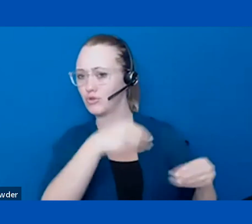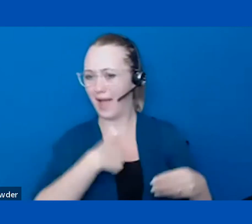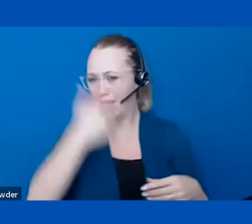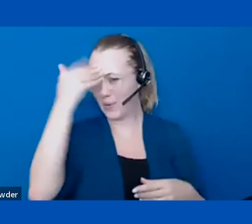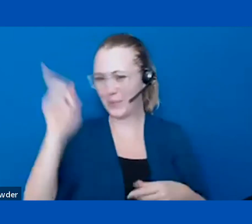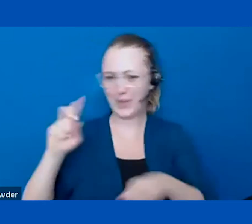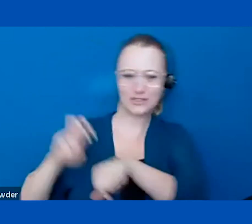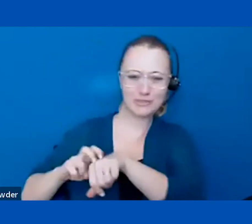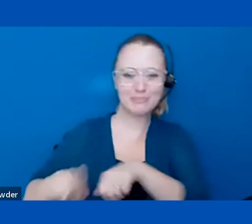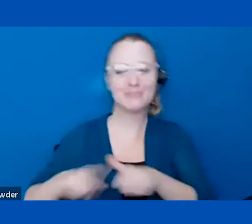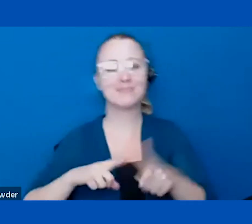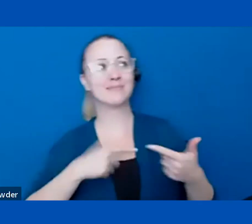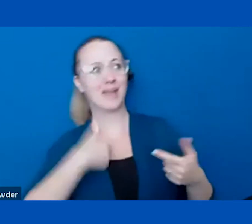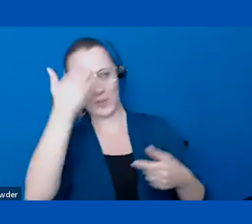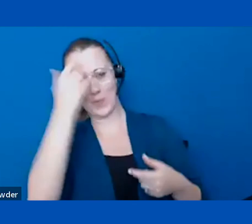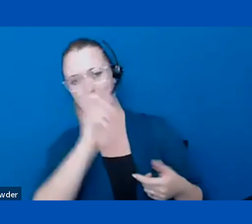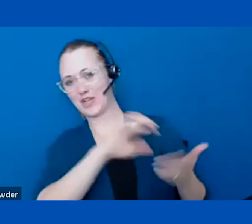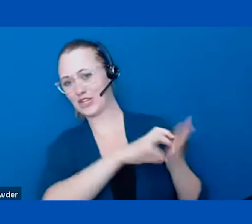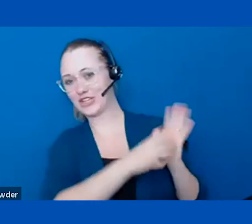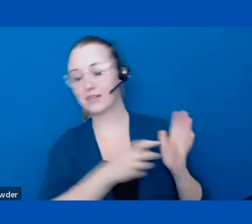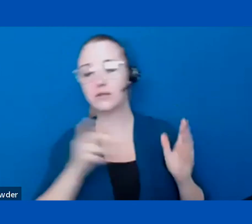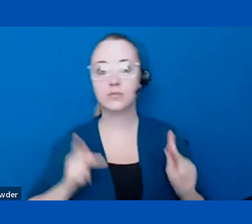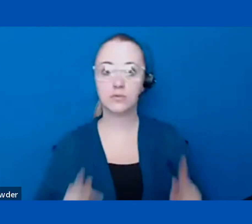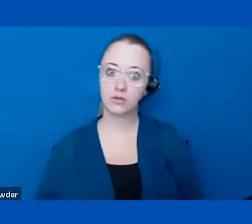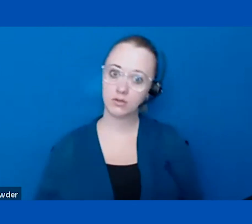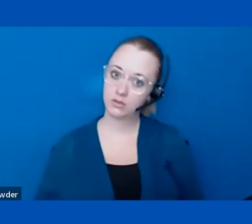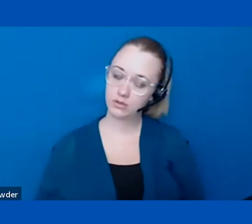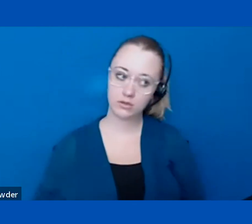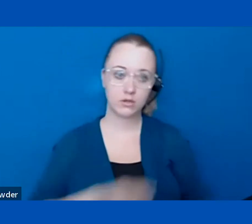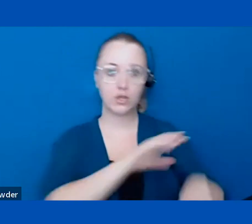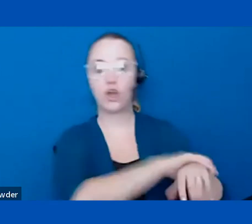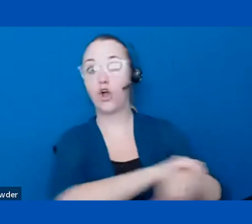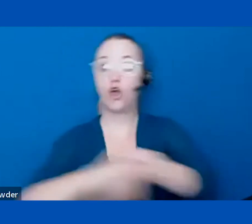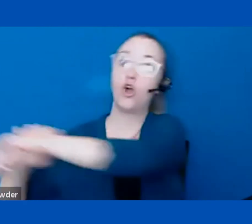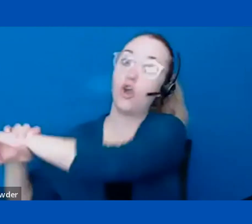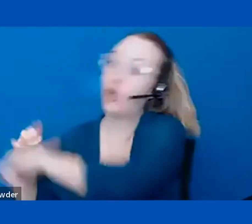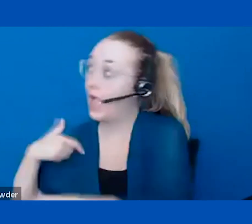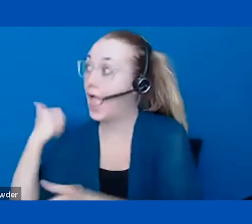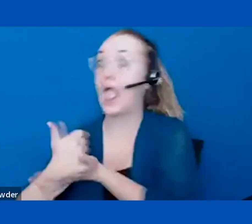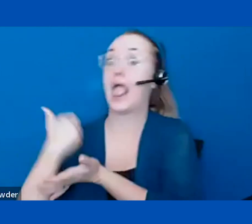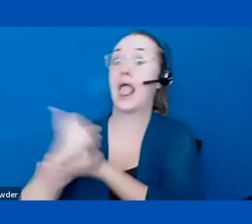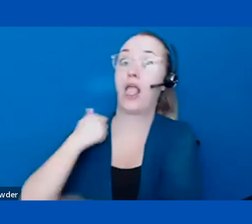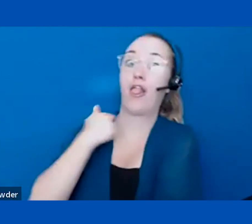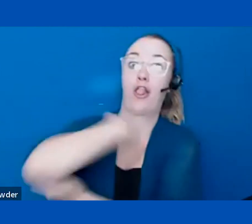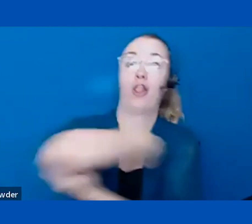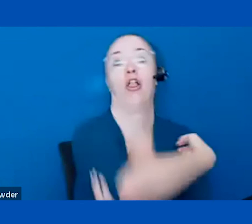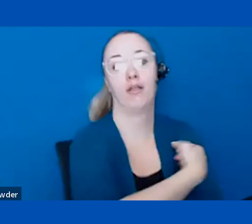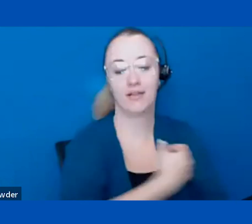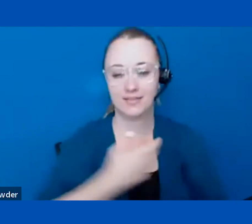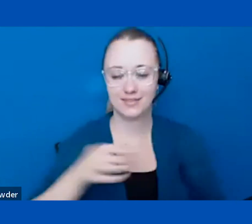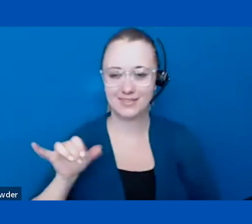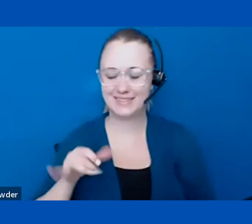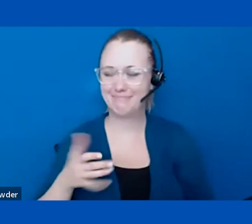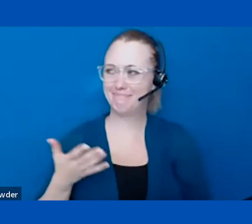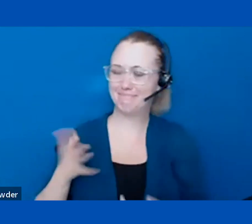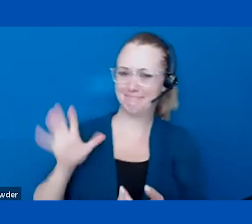or hey, I know where the cookies are, or whatever, and people just grab you and they, oh no, let me help you. And it's kind of like, all right, it's